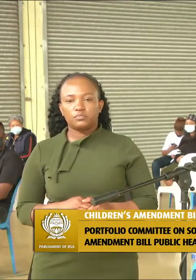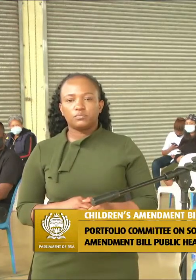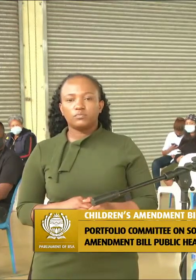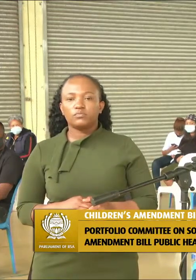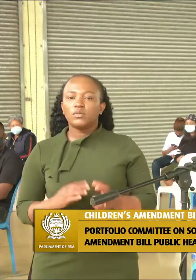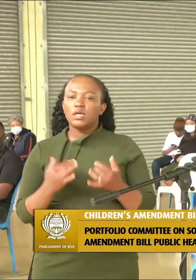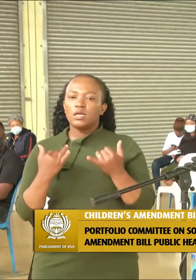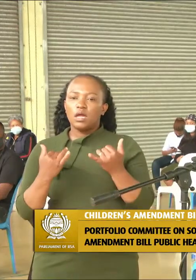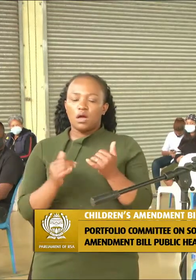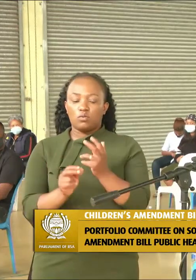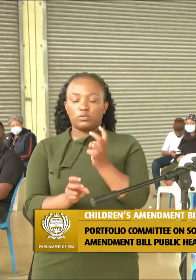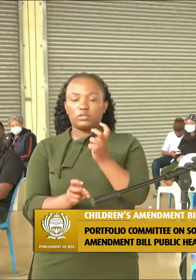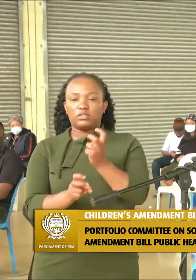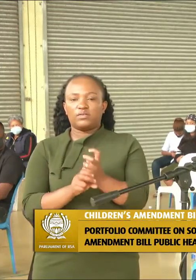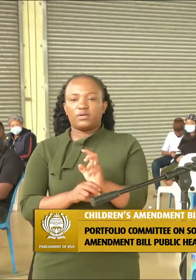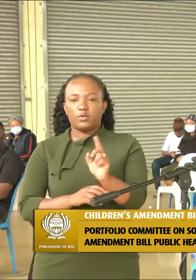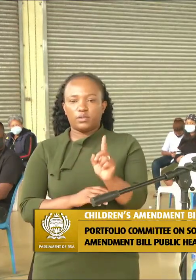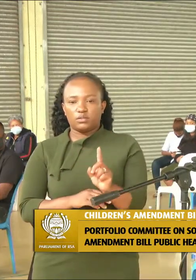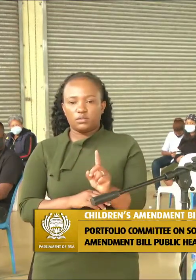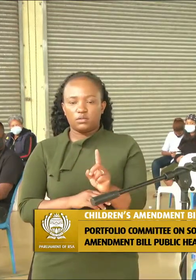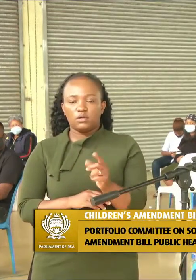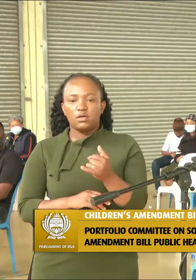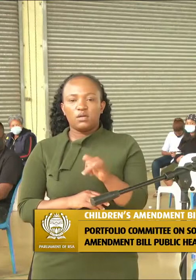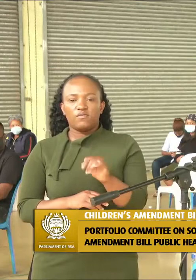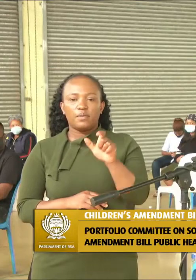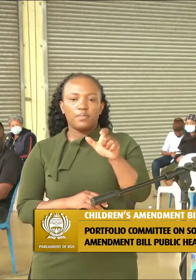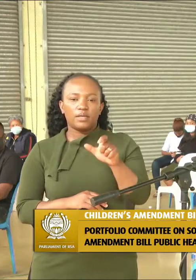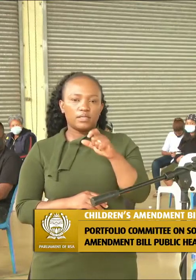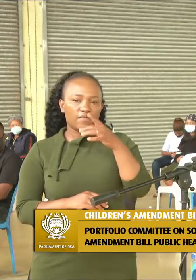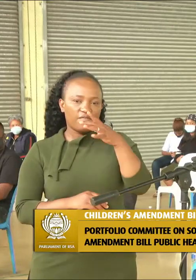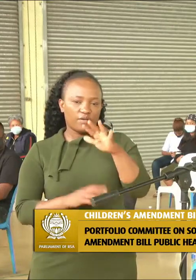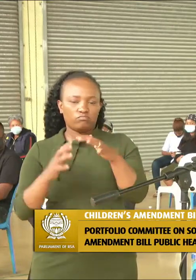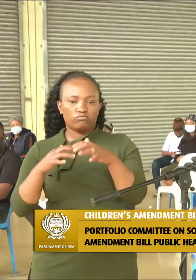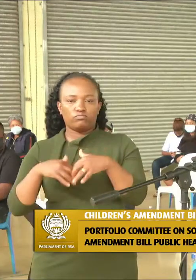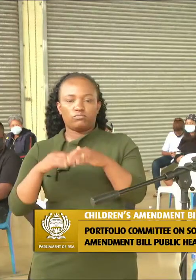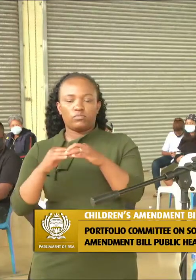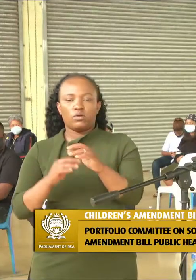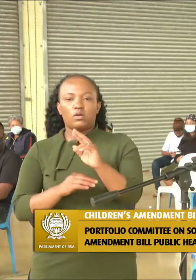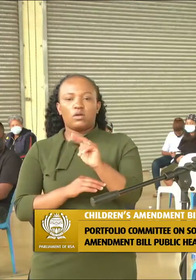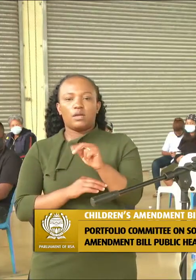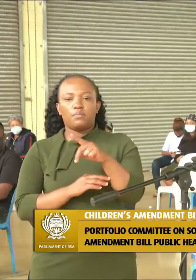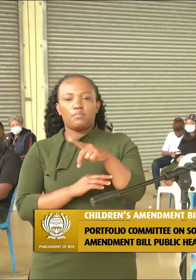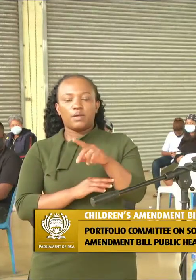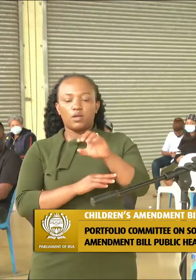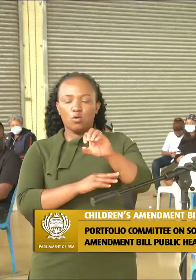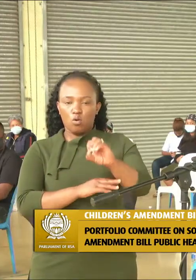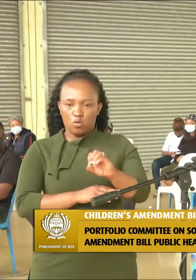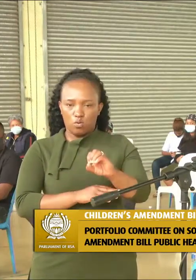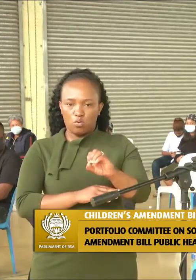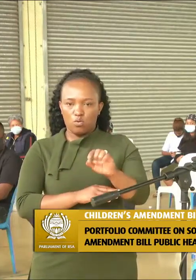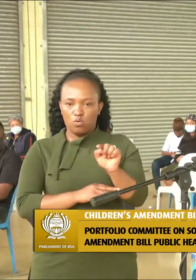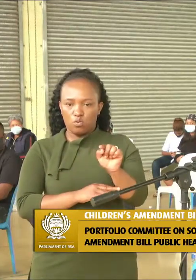nzima kakhulu ile yokuthi umuntu mayike wezwe igama elithi NPO ukacabanga ukuthi